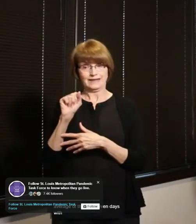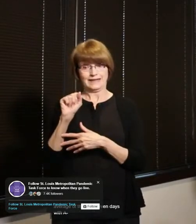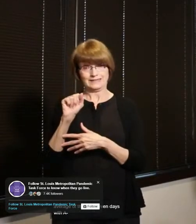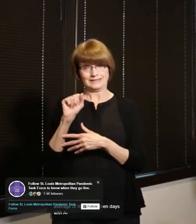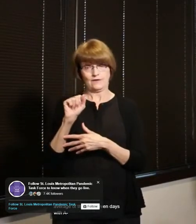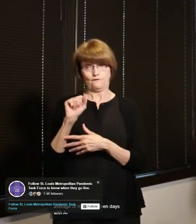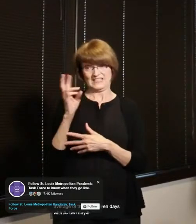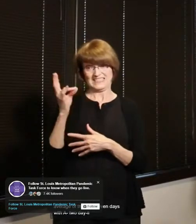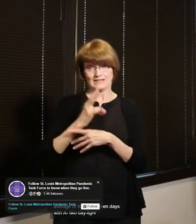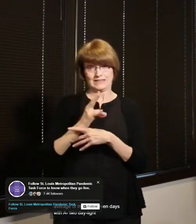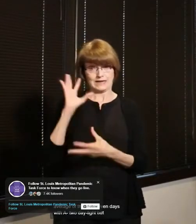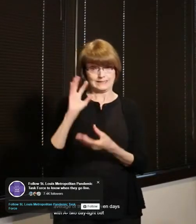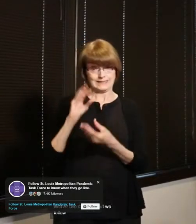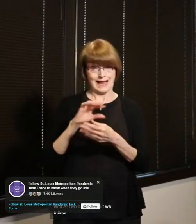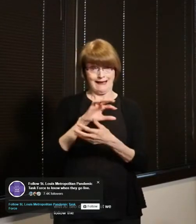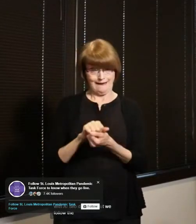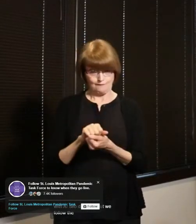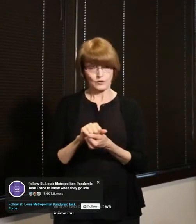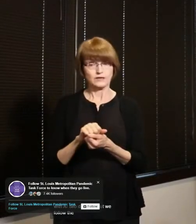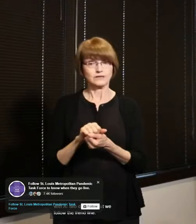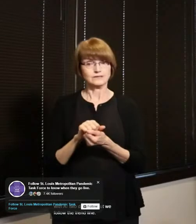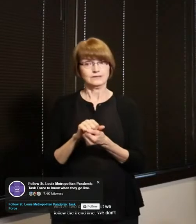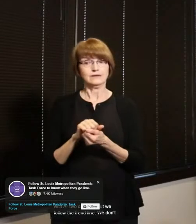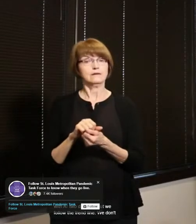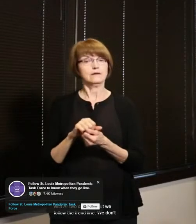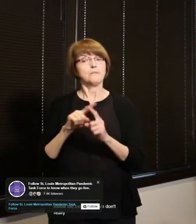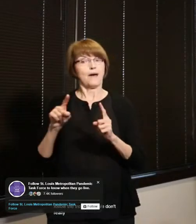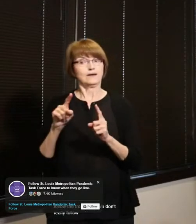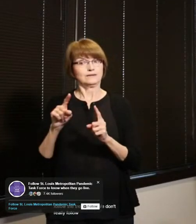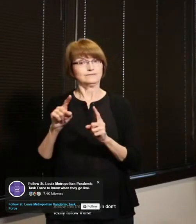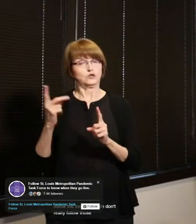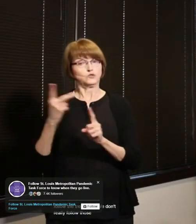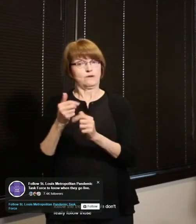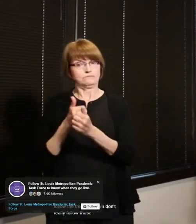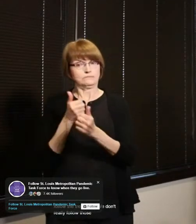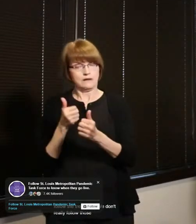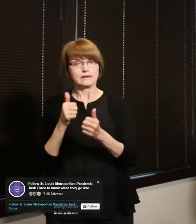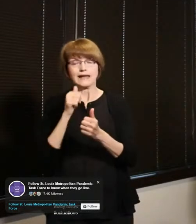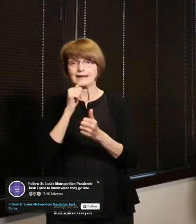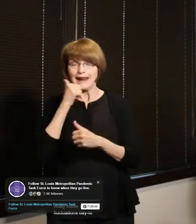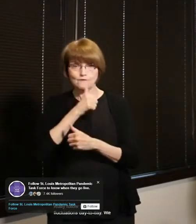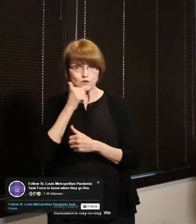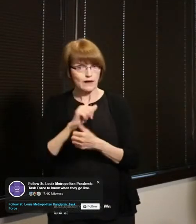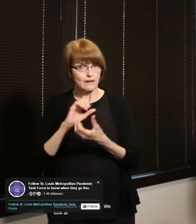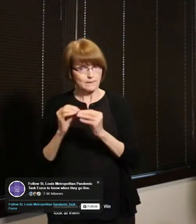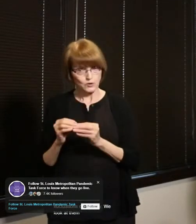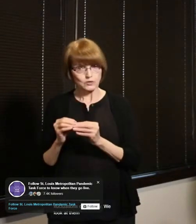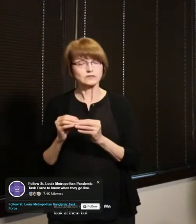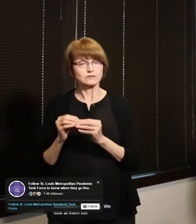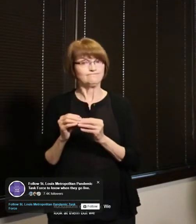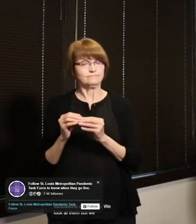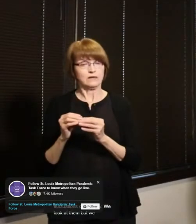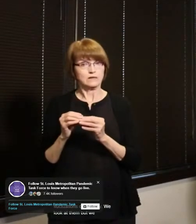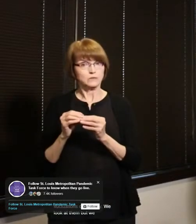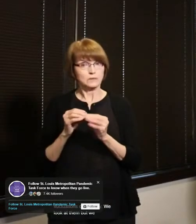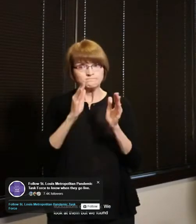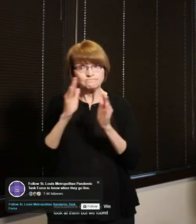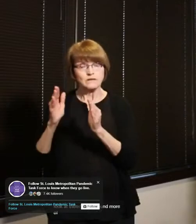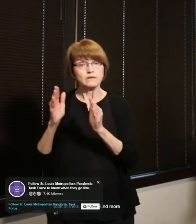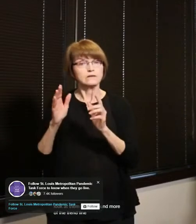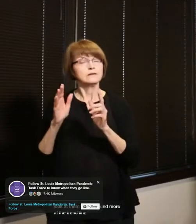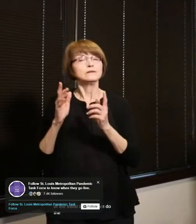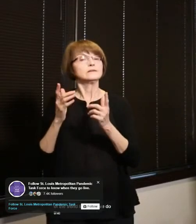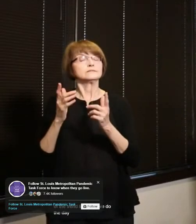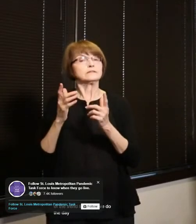lag, but we follow the trend line. We don't really follow those fluctuations day to day. We look at them, but we follow more the trend line than we do